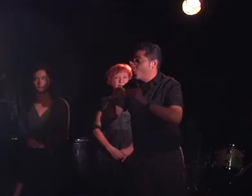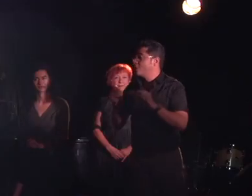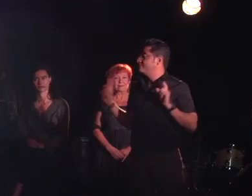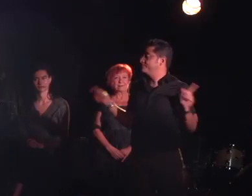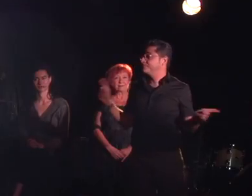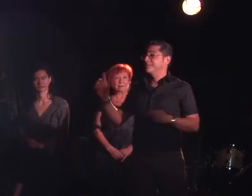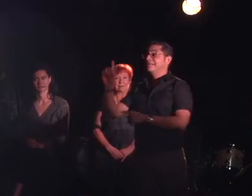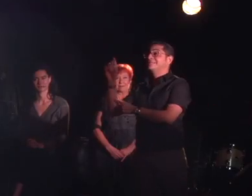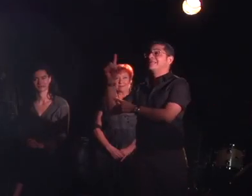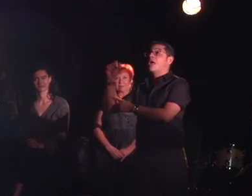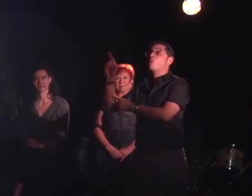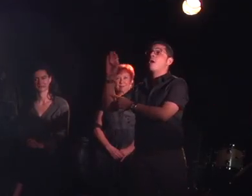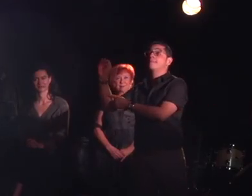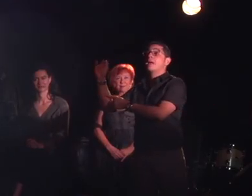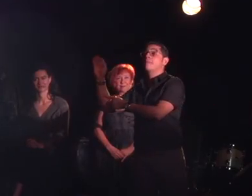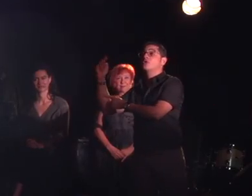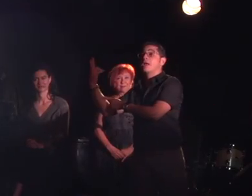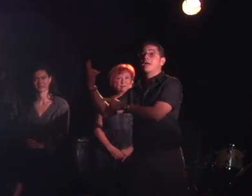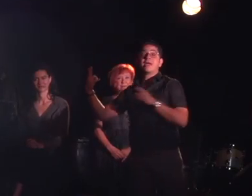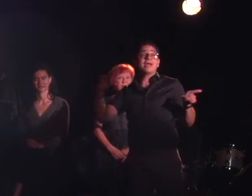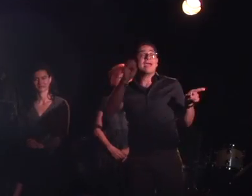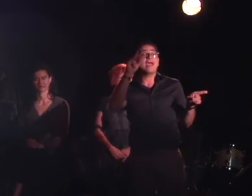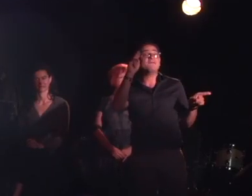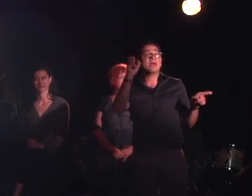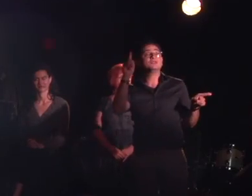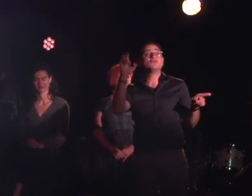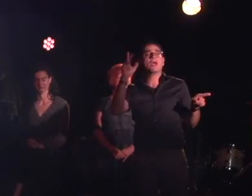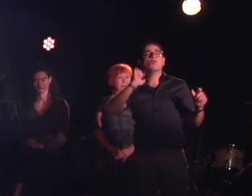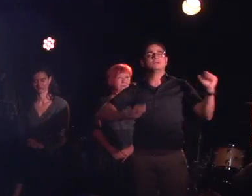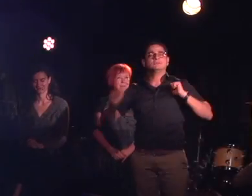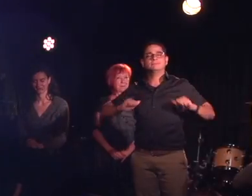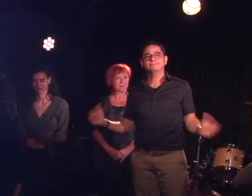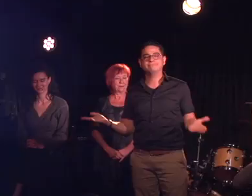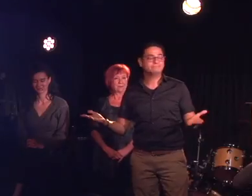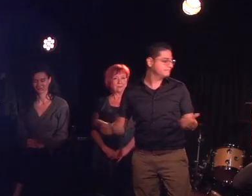by Delaram Camaray and Evan Strand.